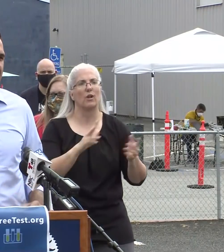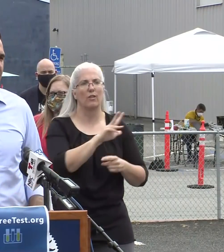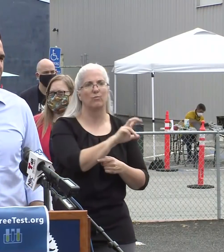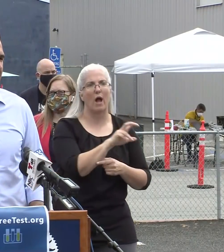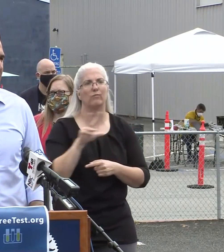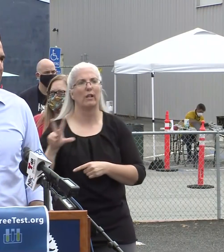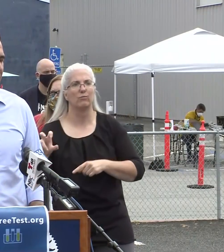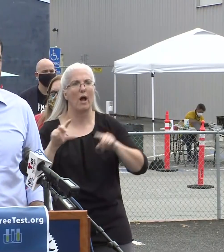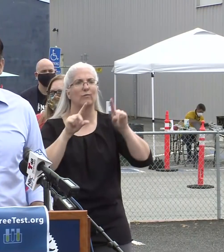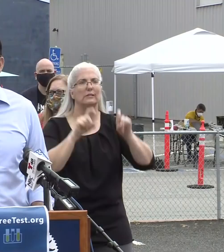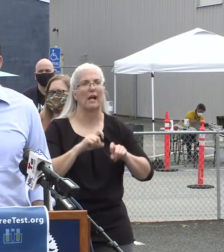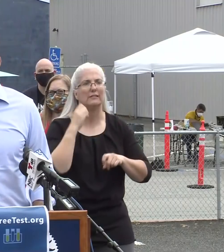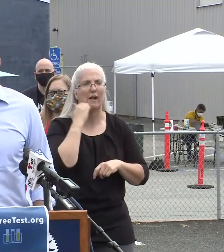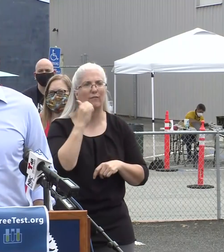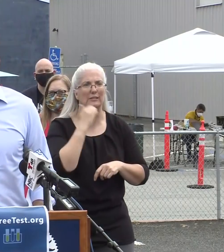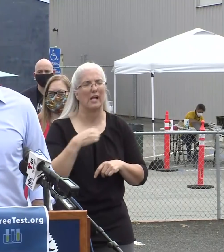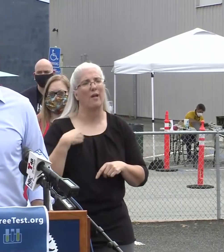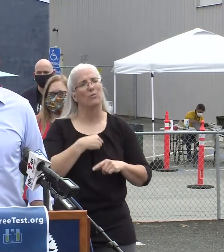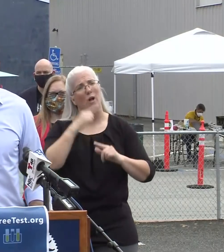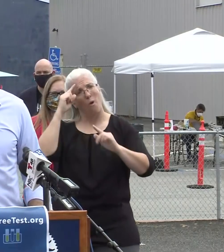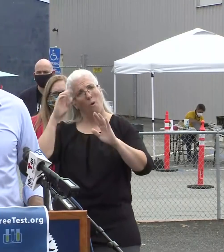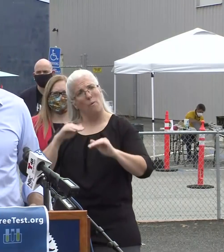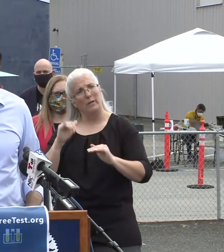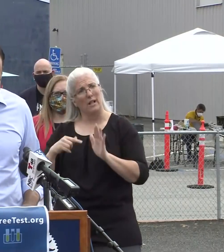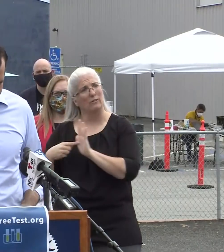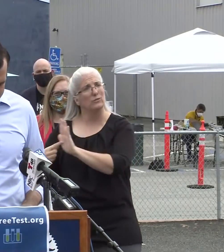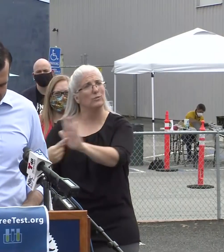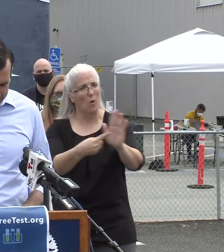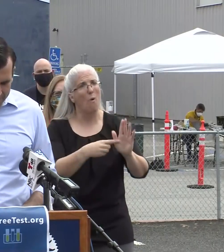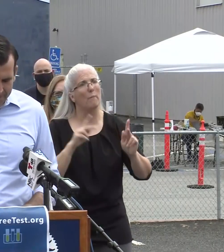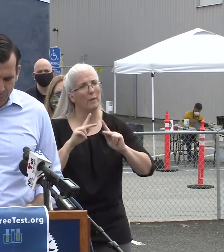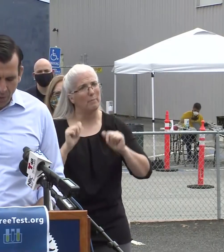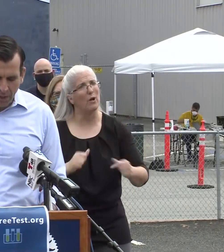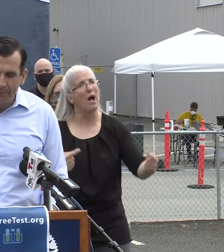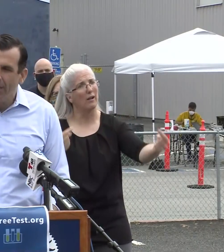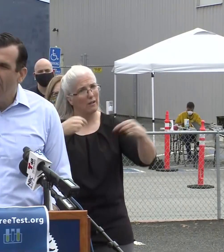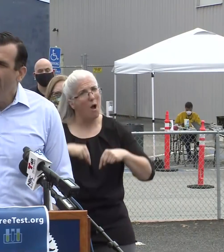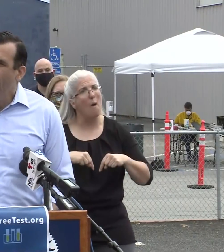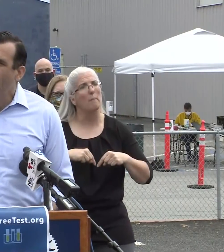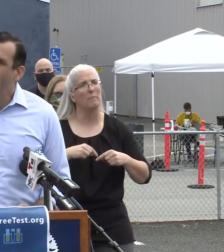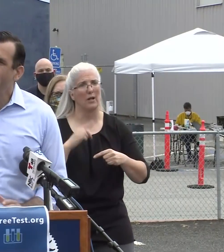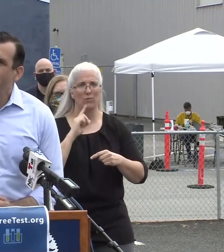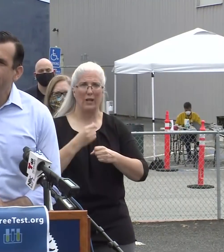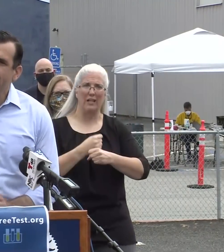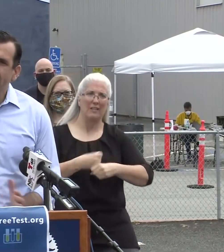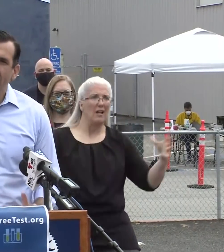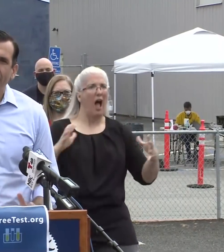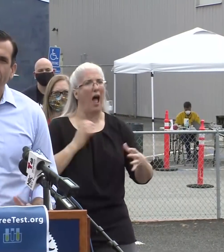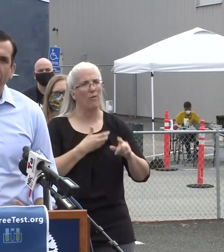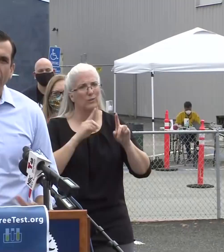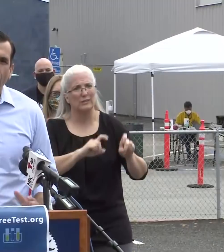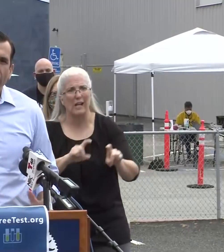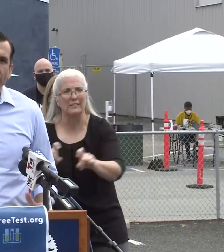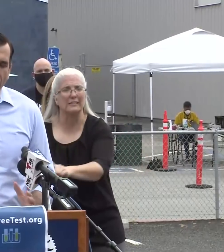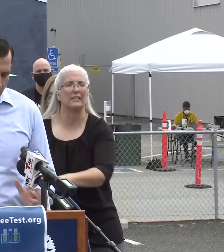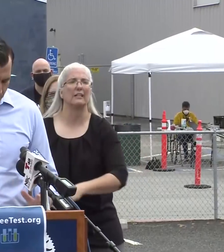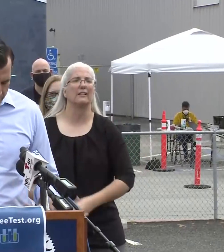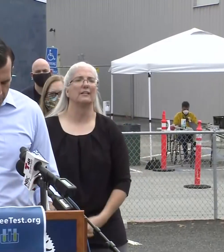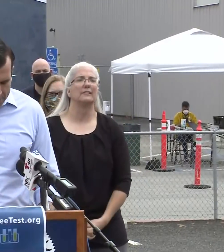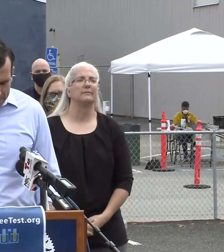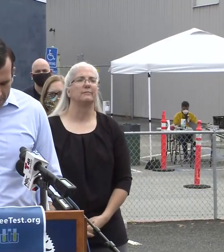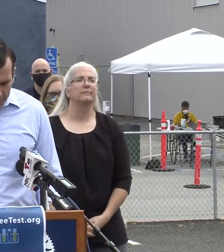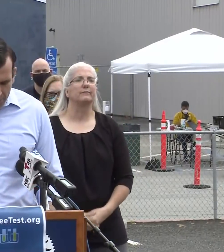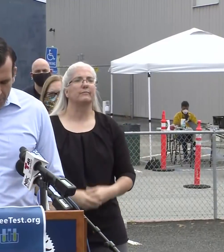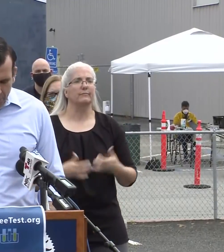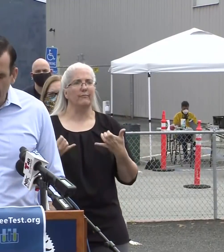that we can bring people here, we're going to be able to scale capacity at these sites as well. This is an effort we've been all